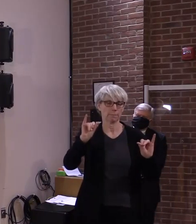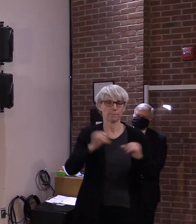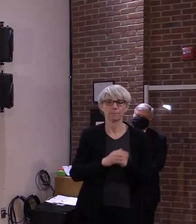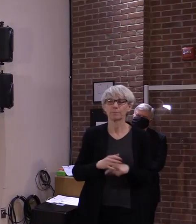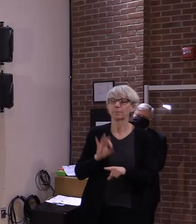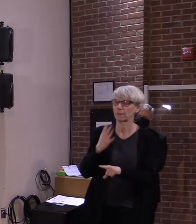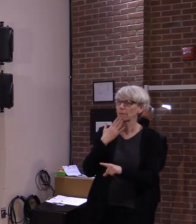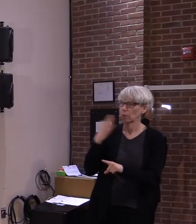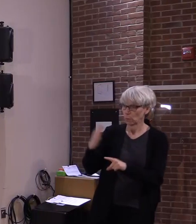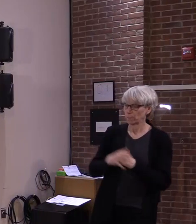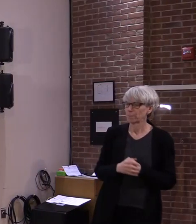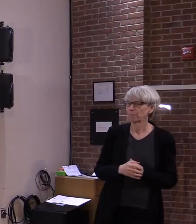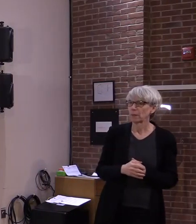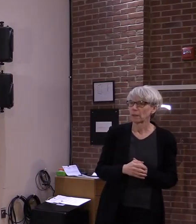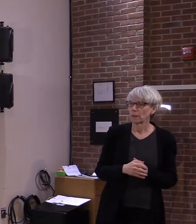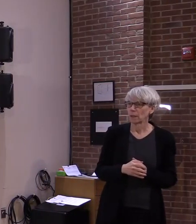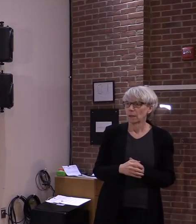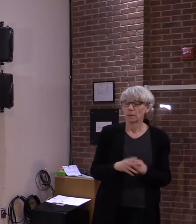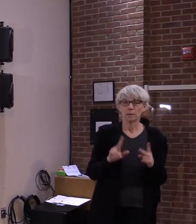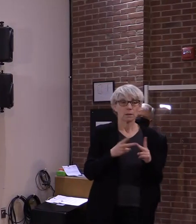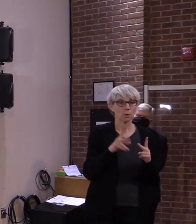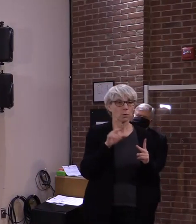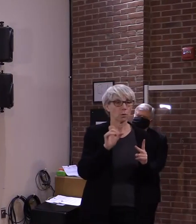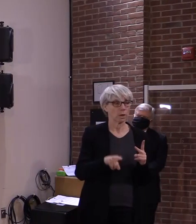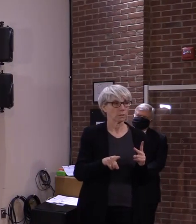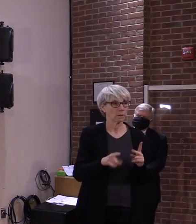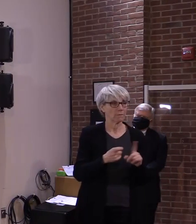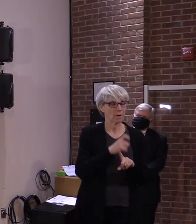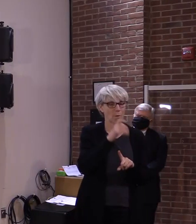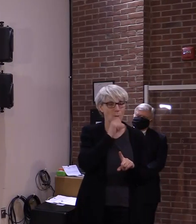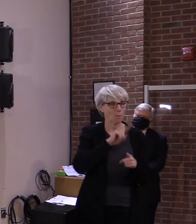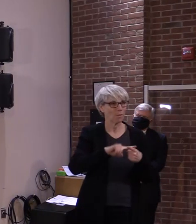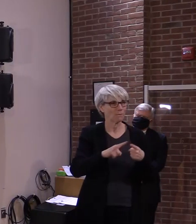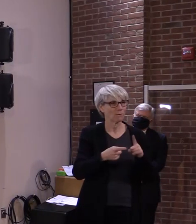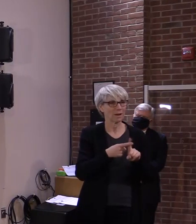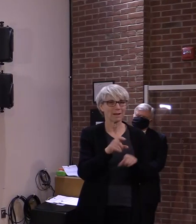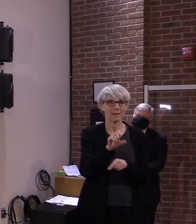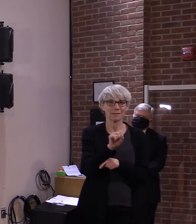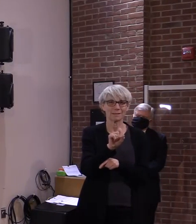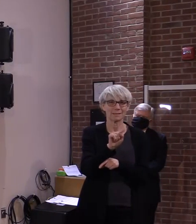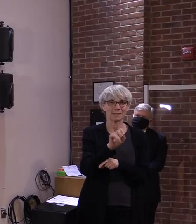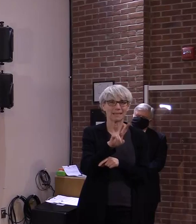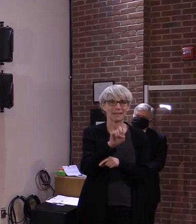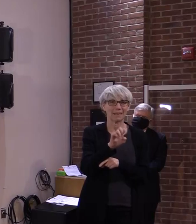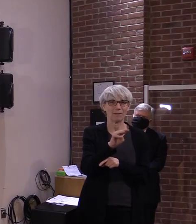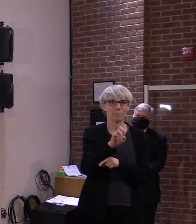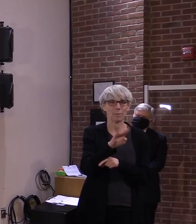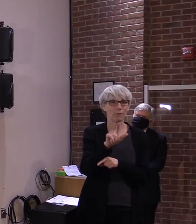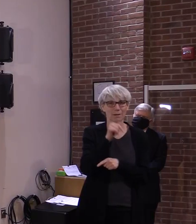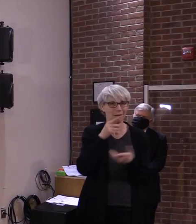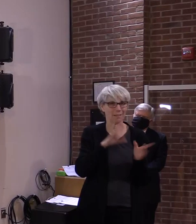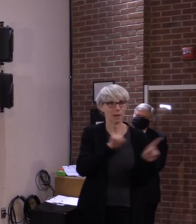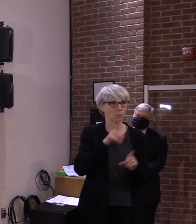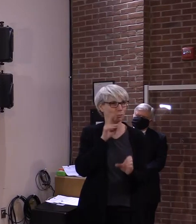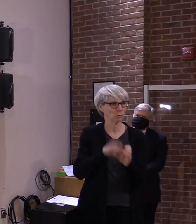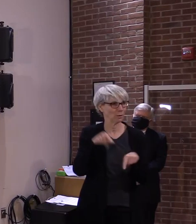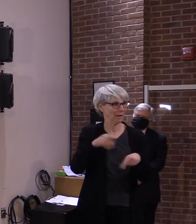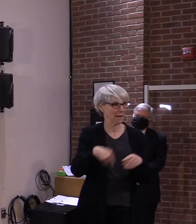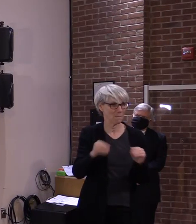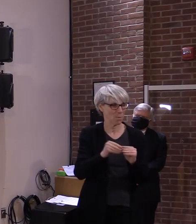Thank you, Commissioner. This next question is from our old friend, Steve Merrill. Moderna vaccine patent